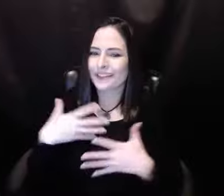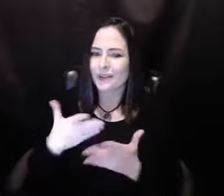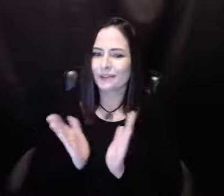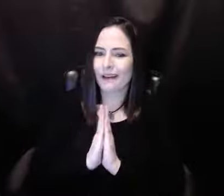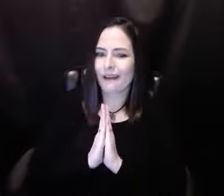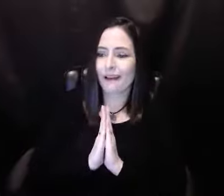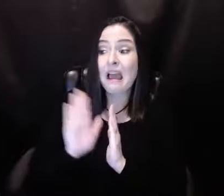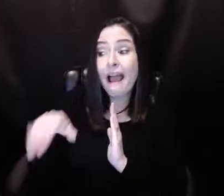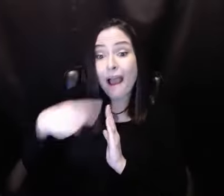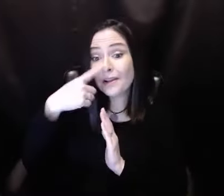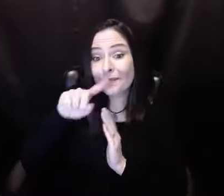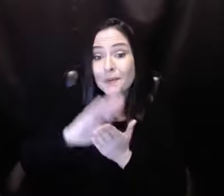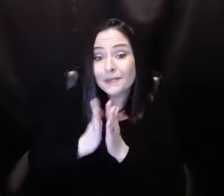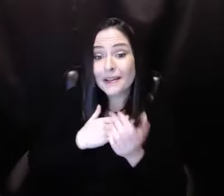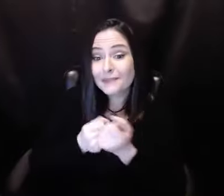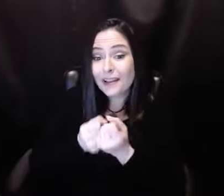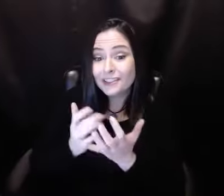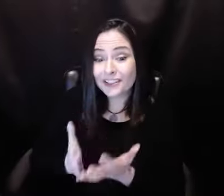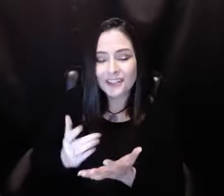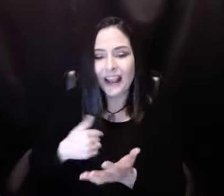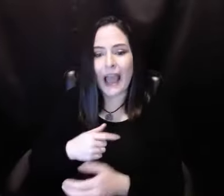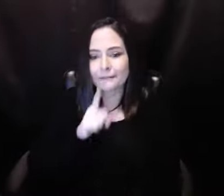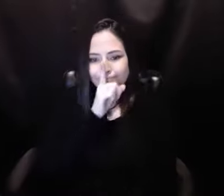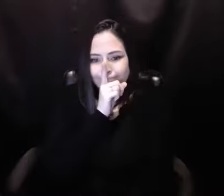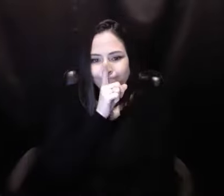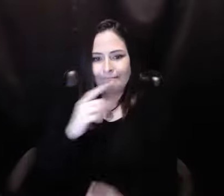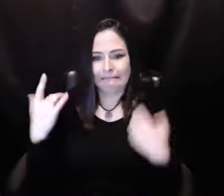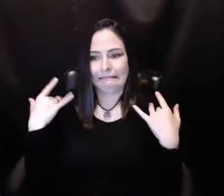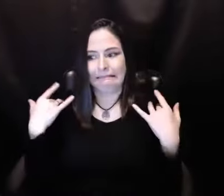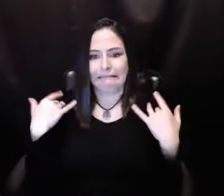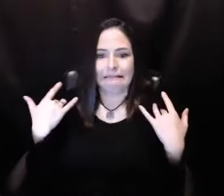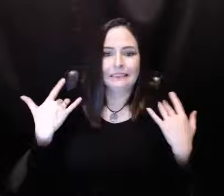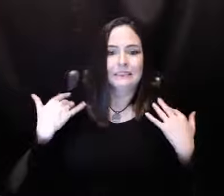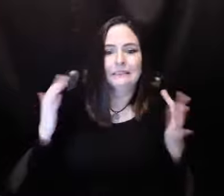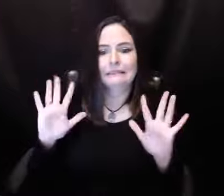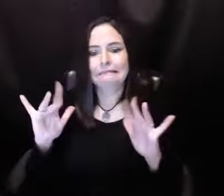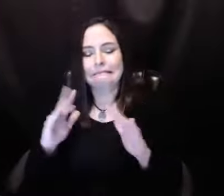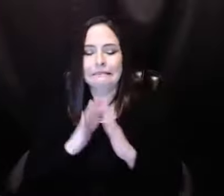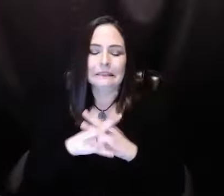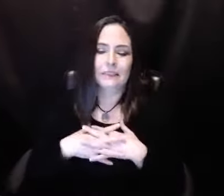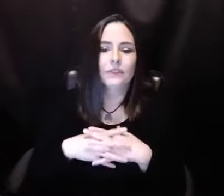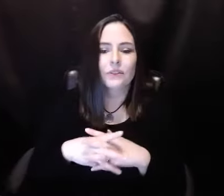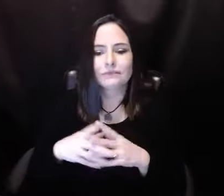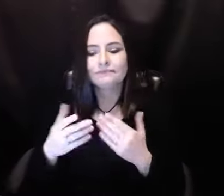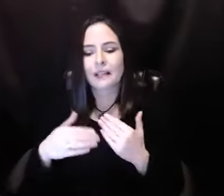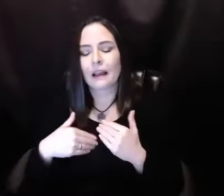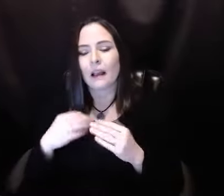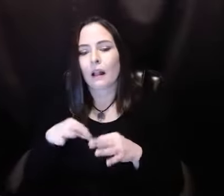didn't dare. I was scared to say, would you want to be my sponsor? Could you be my sponsor? So for a